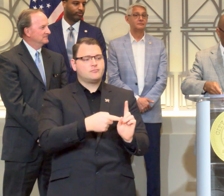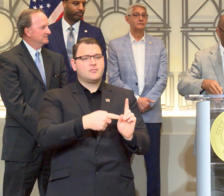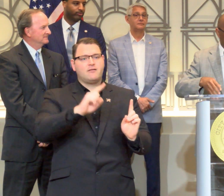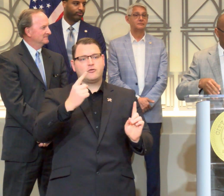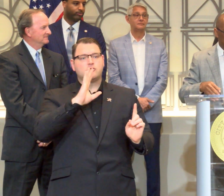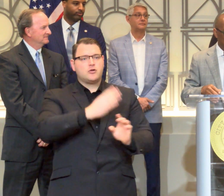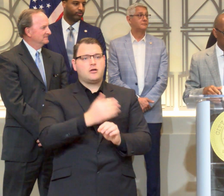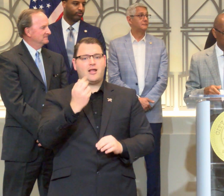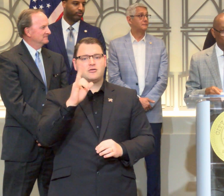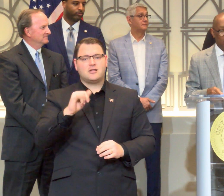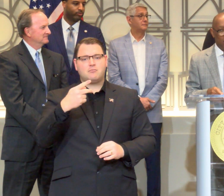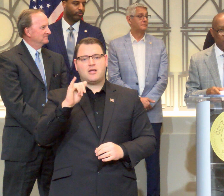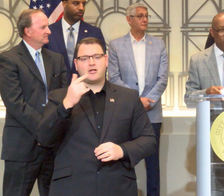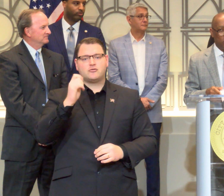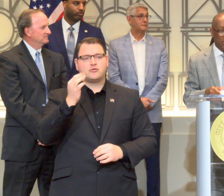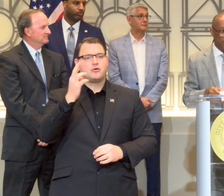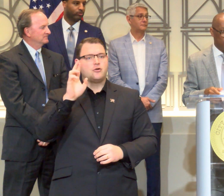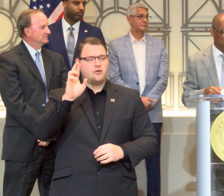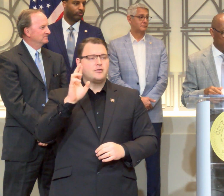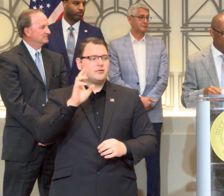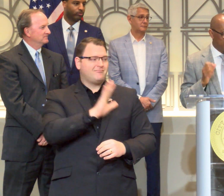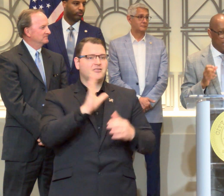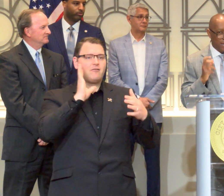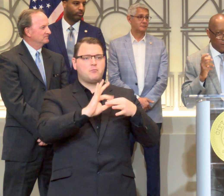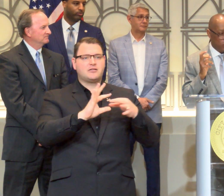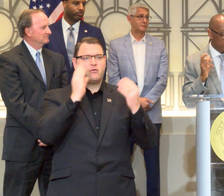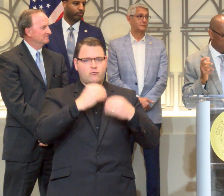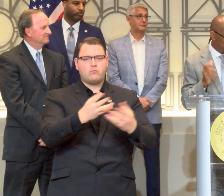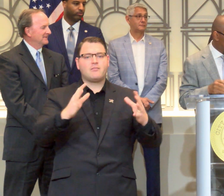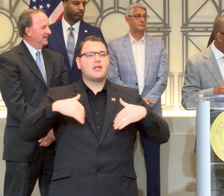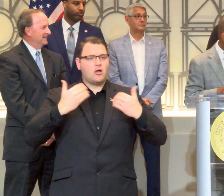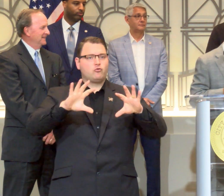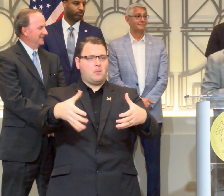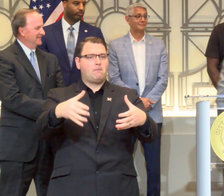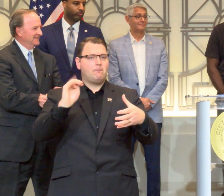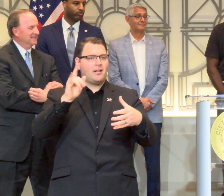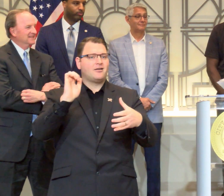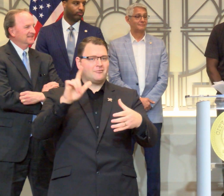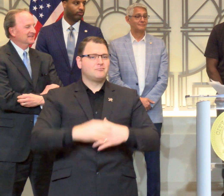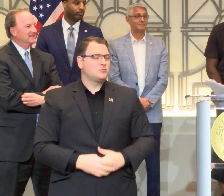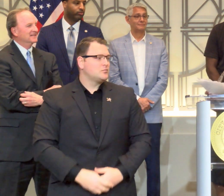Paige Turner, with her message to millennials and that young group.